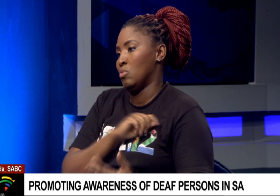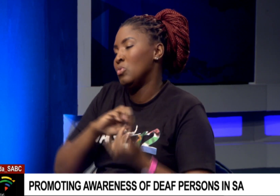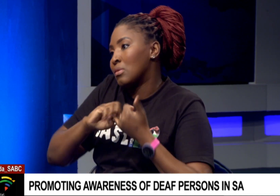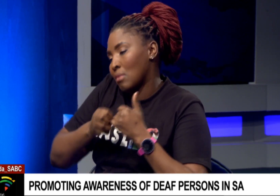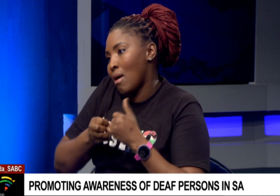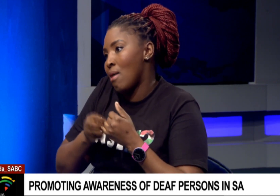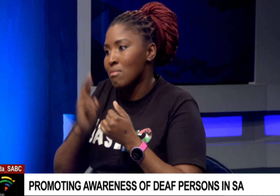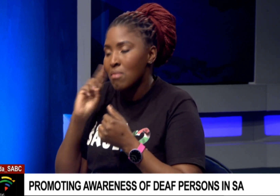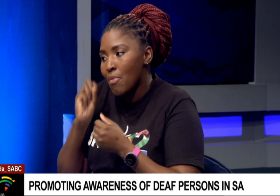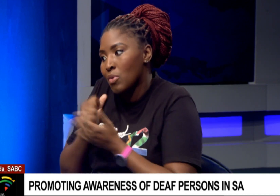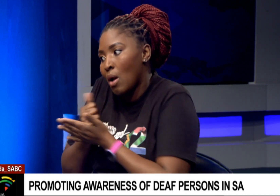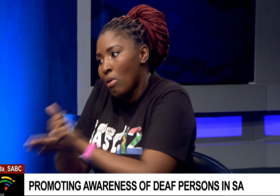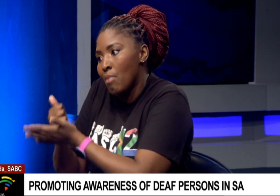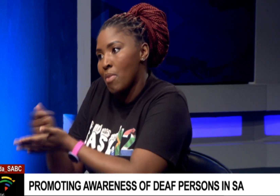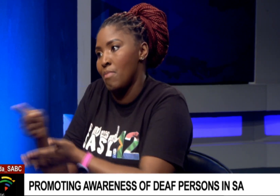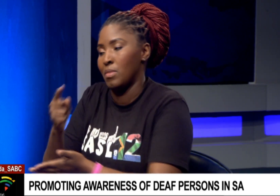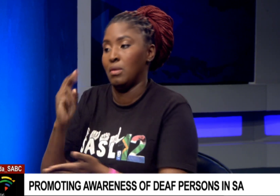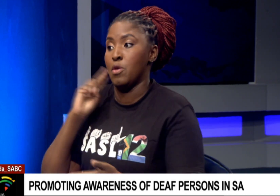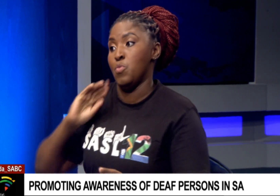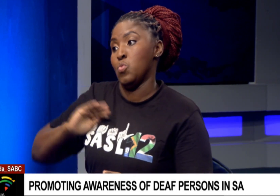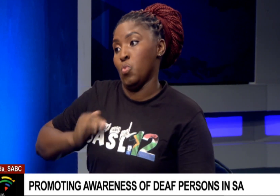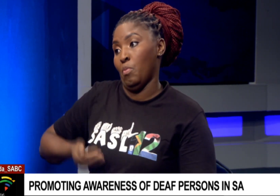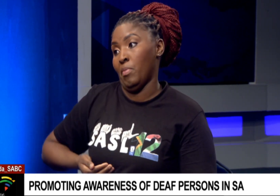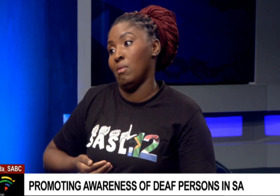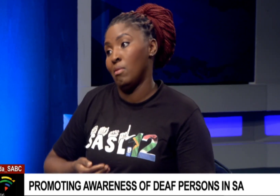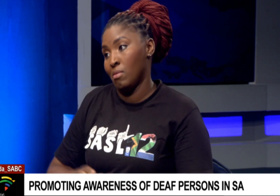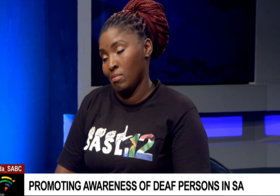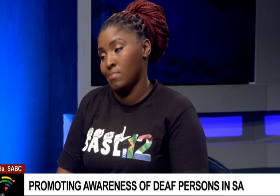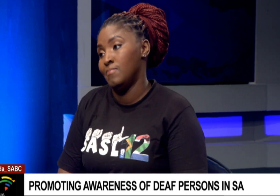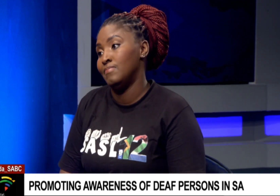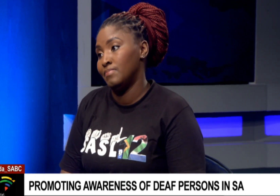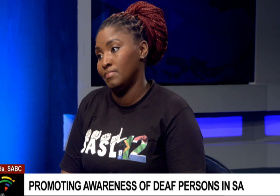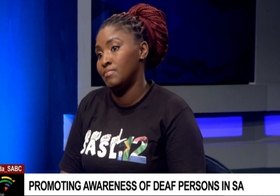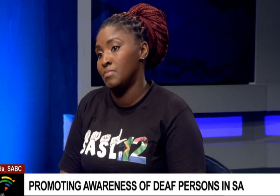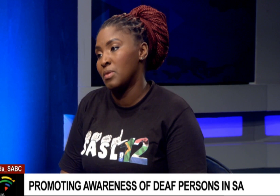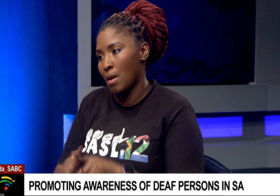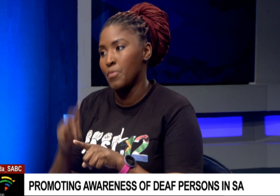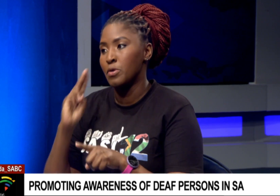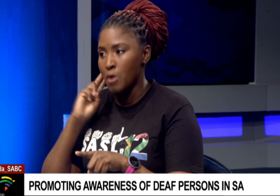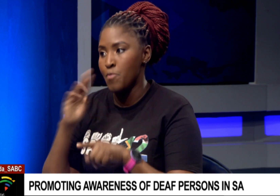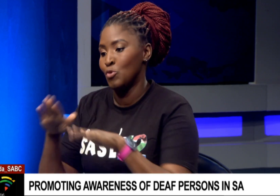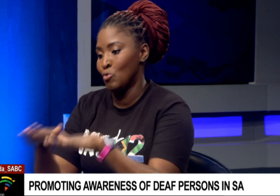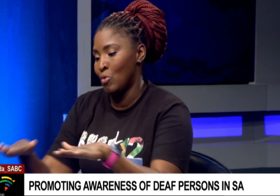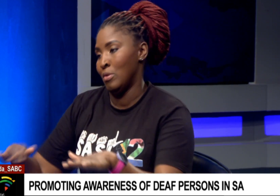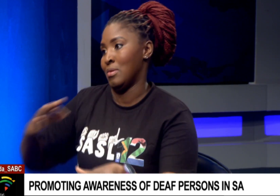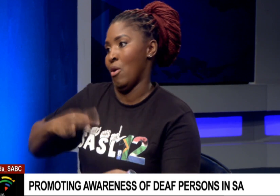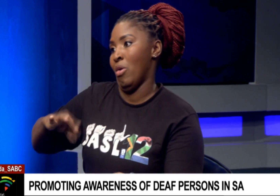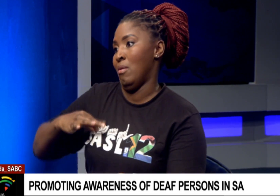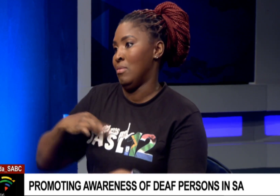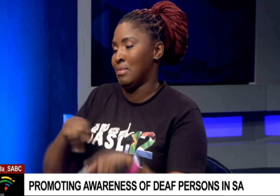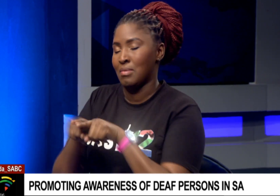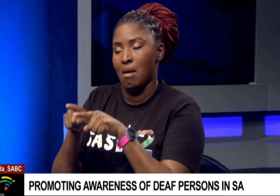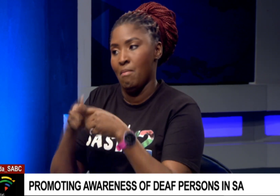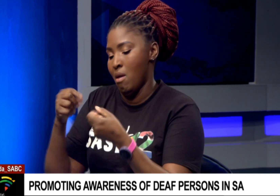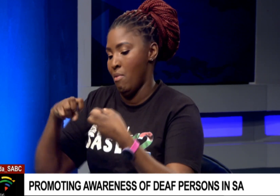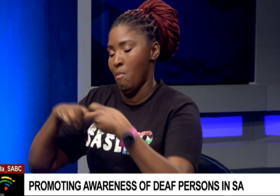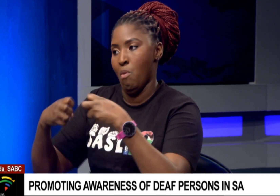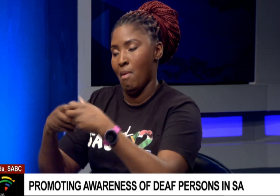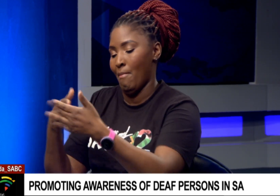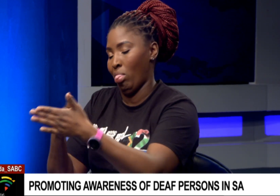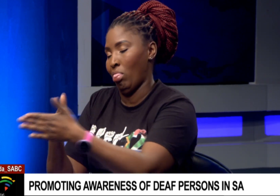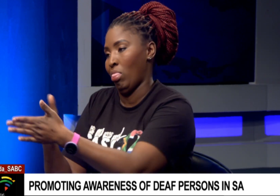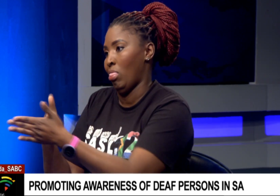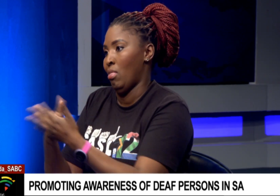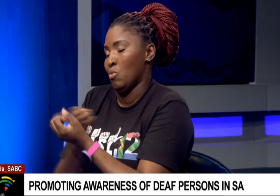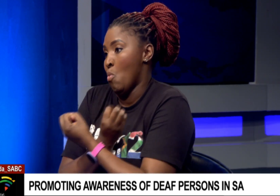comfortable walking to the police station, because that's the reason why we are doing these initiatives, to go there and help